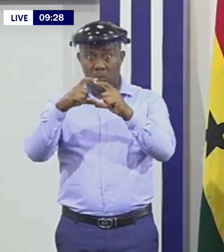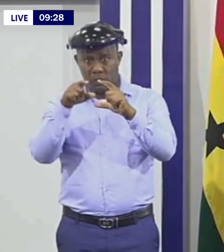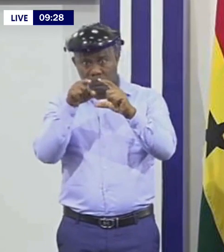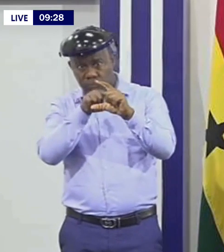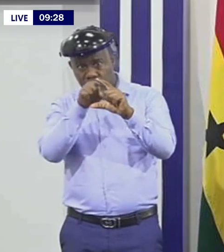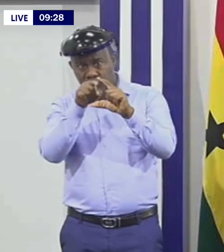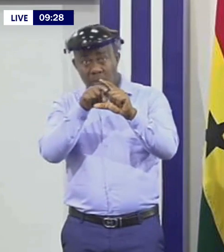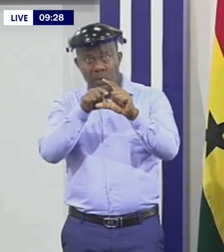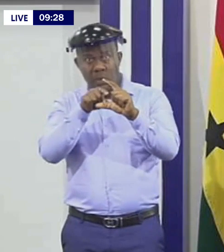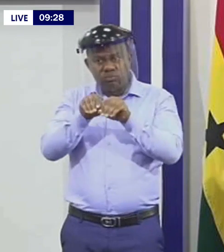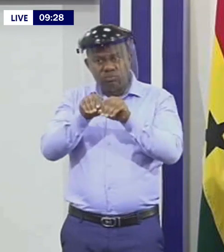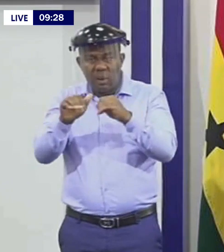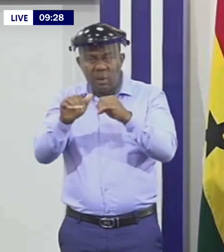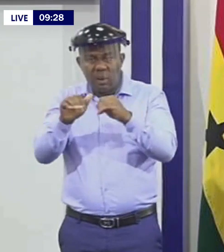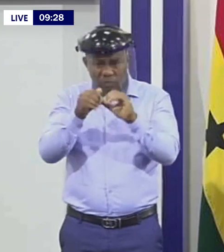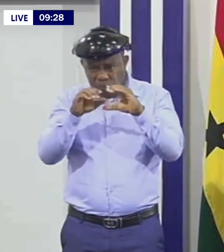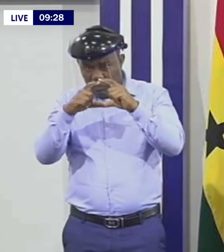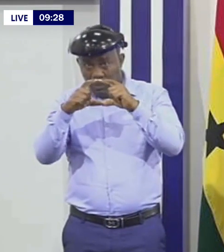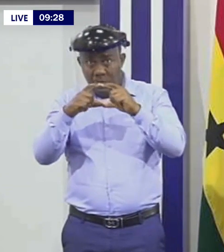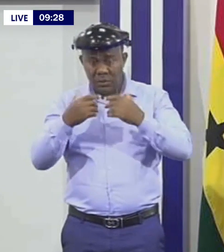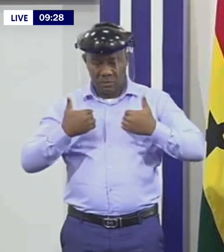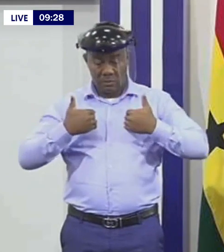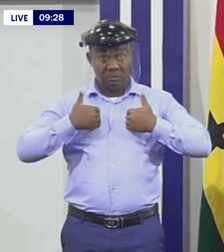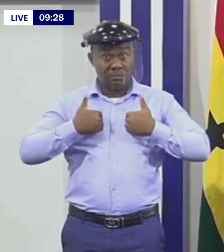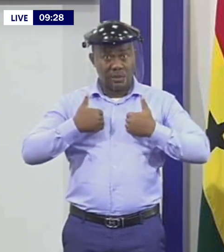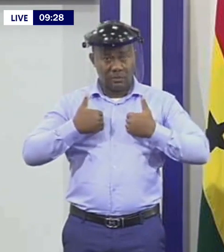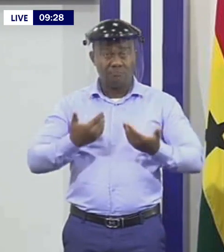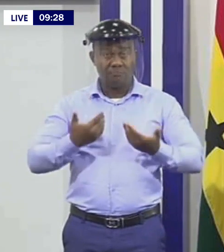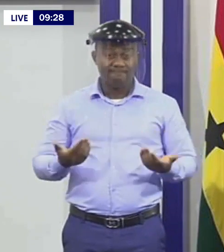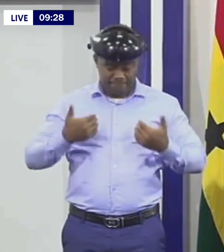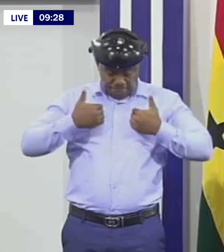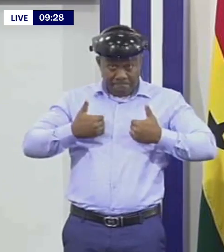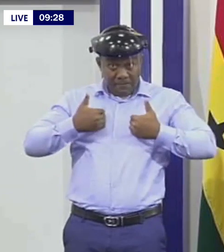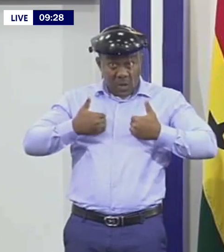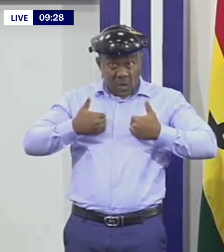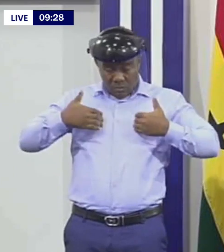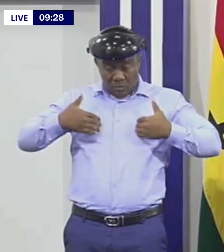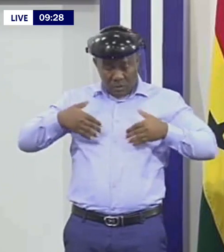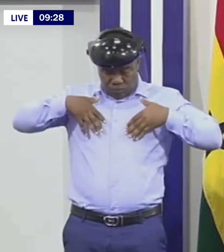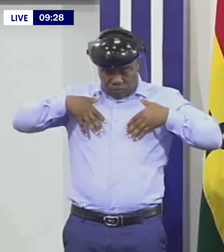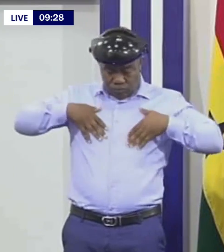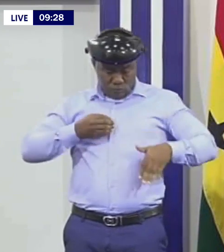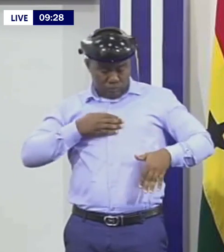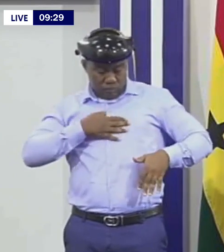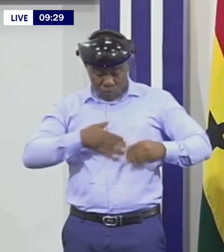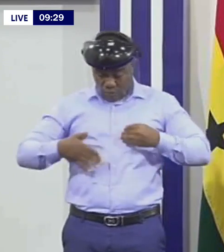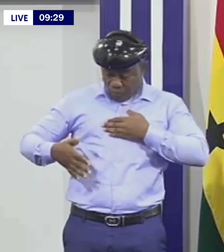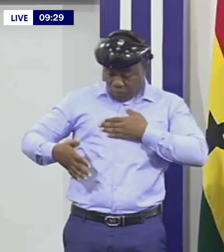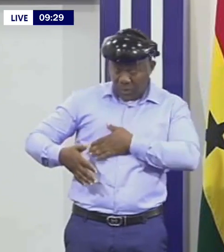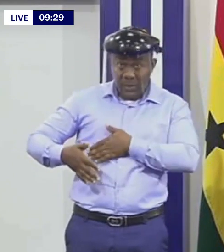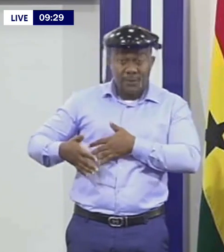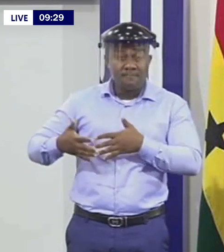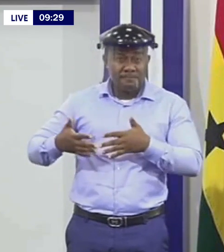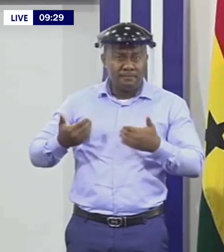I've mentioned them. Within the lungs, the penetrating lungs make some secretions and